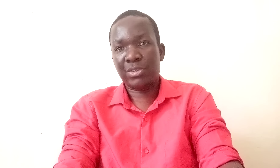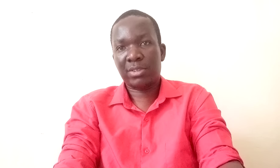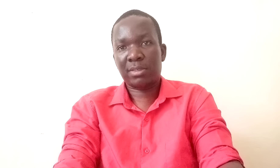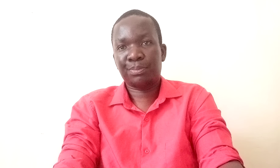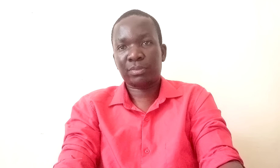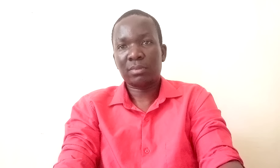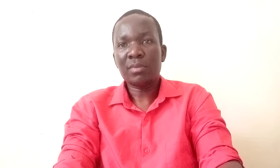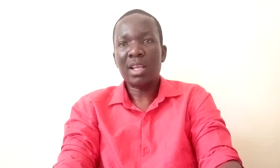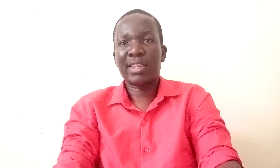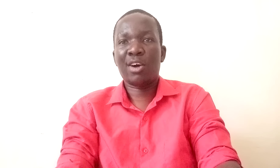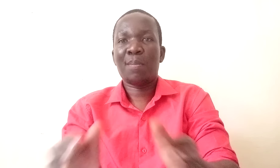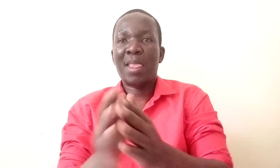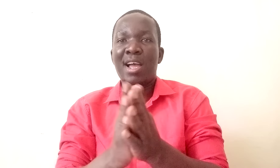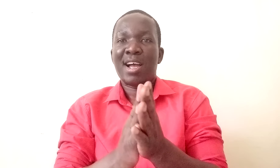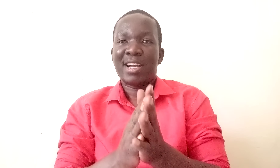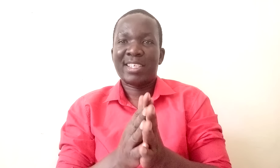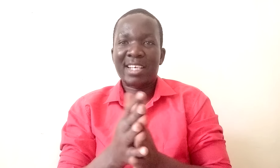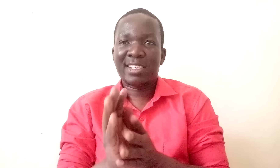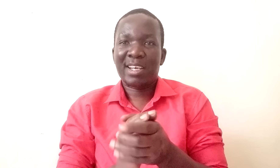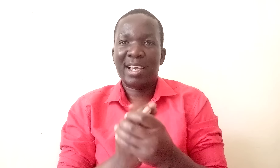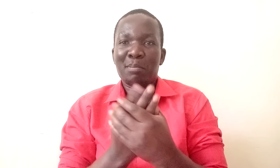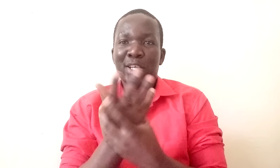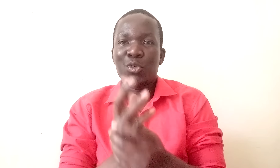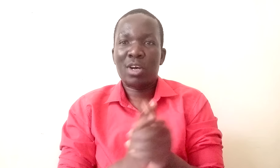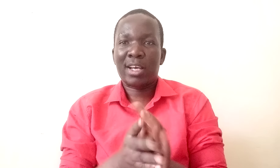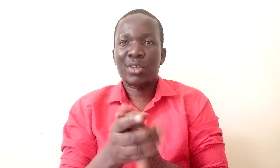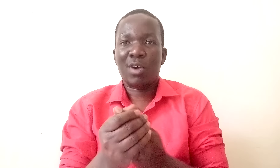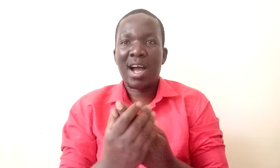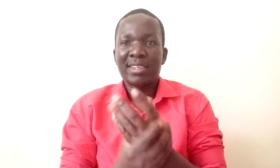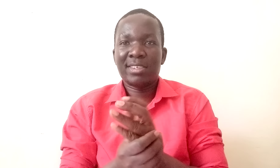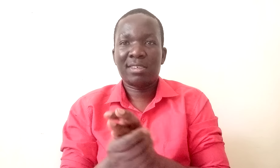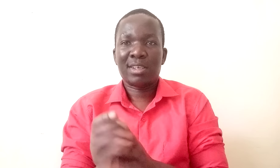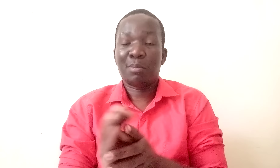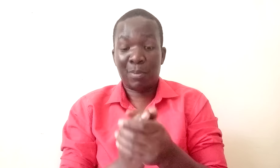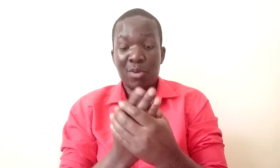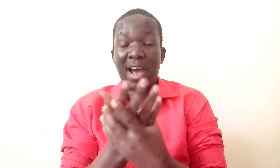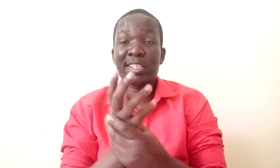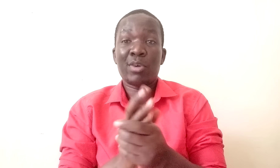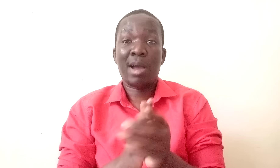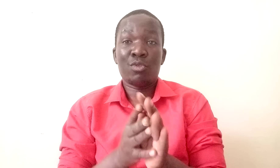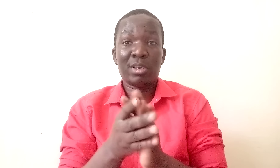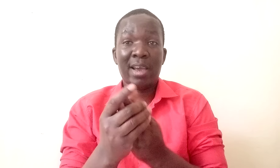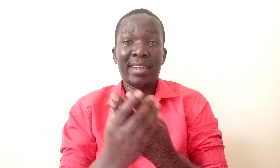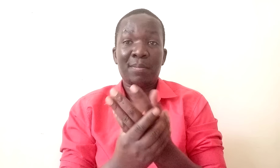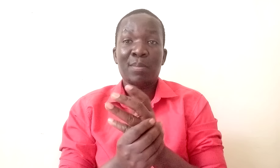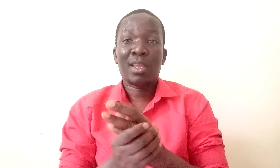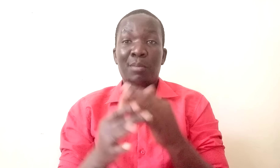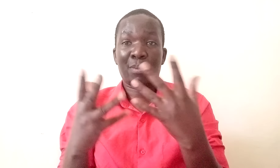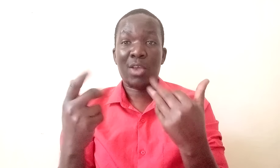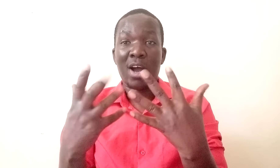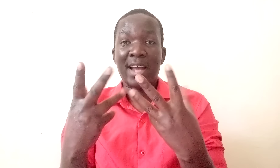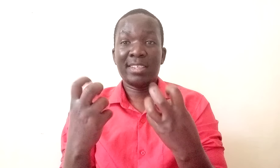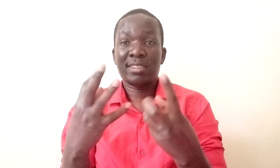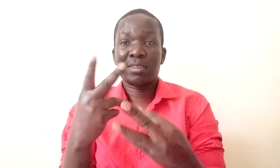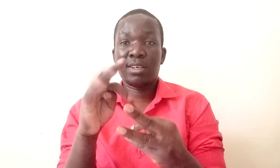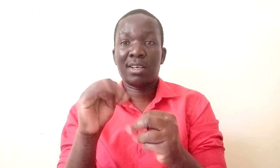alphabets. Now, just make sure your hands, prepare your hands the way I'm doing mine. Prepare your hands and